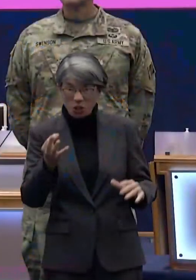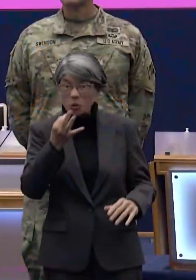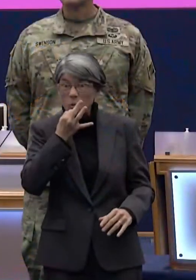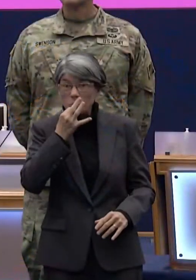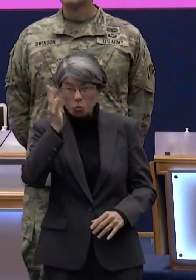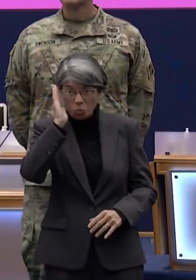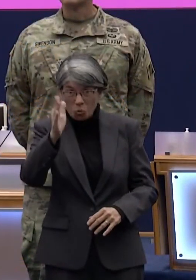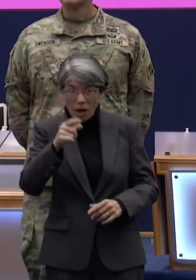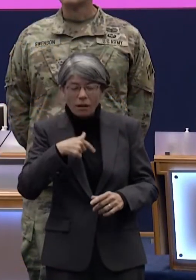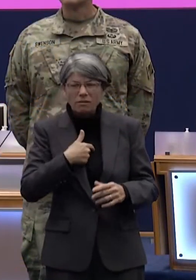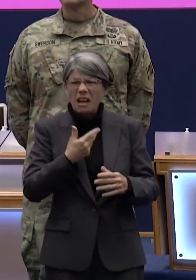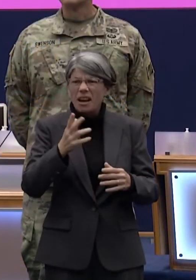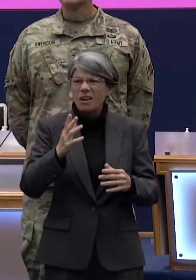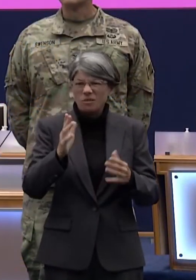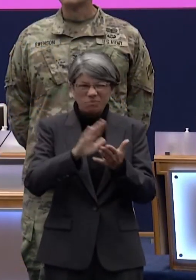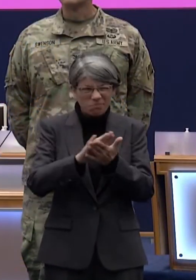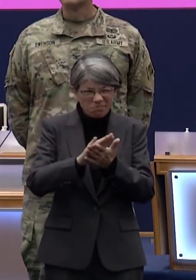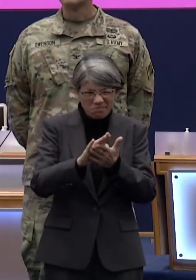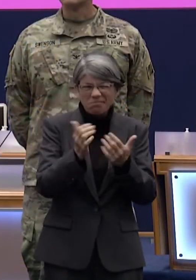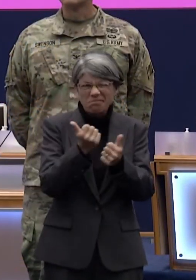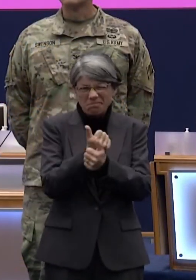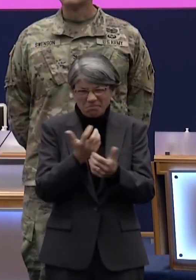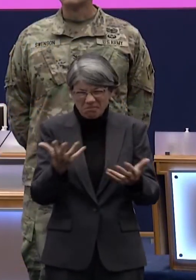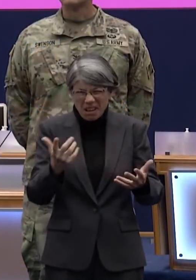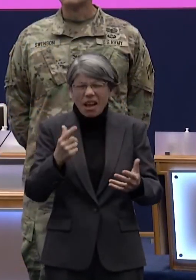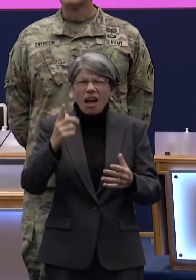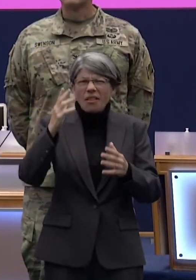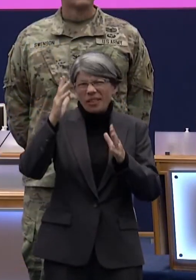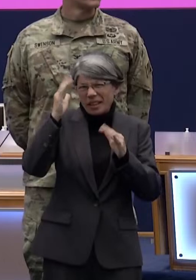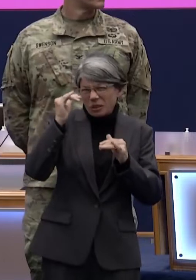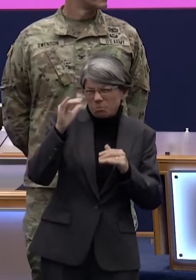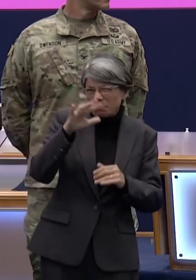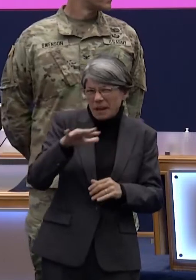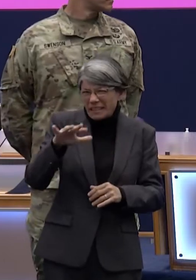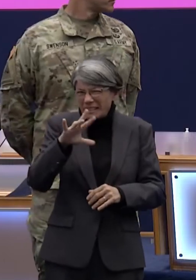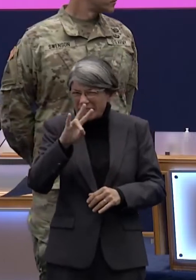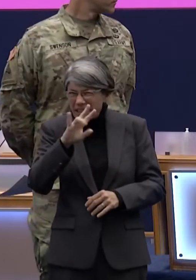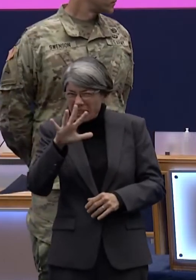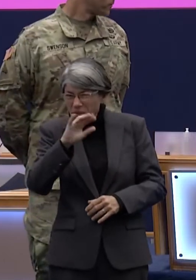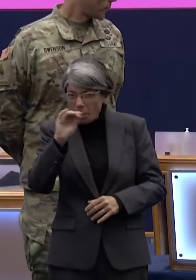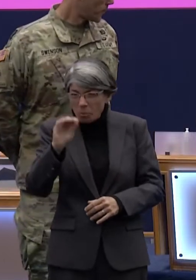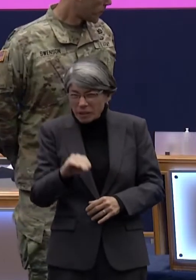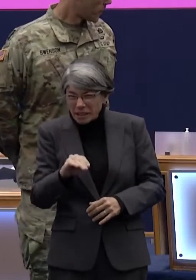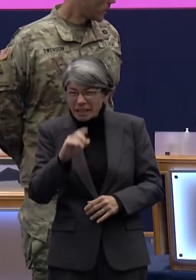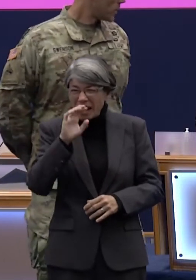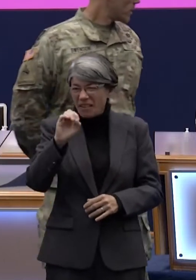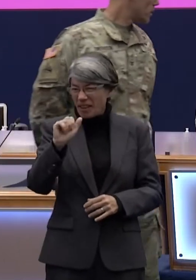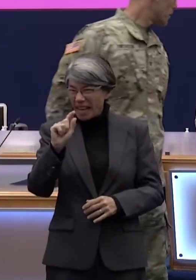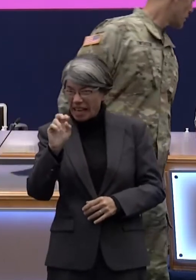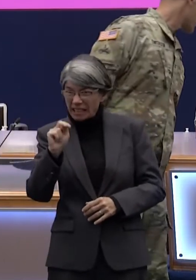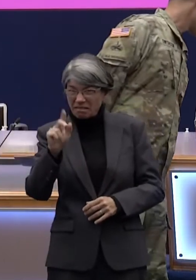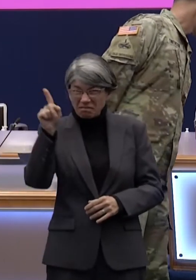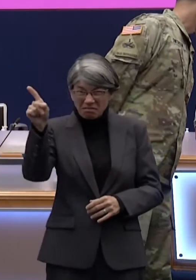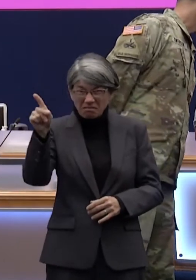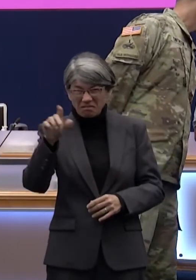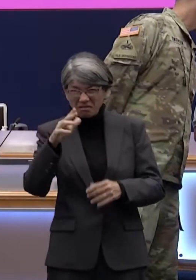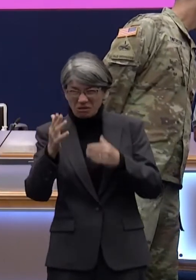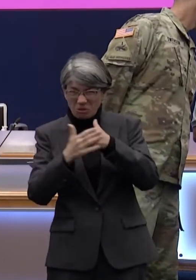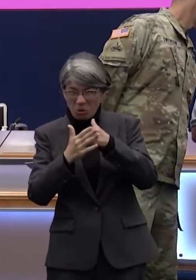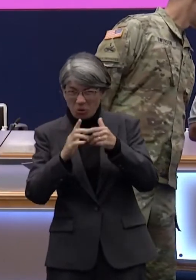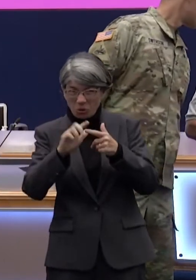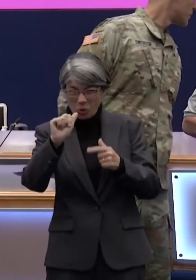hazardous debris removal and should be finished very soon. They're estimating they've completed about 75% of Eaton up in the Altadena